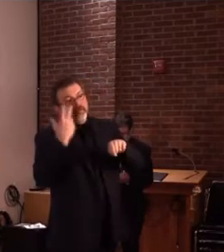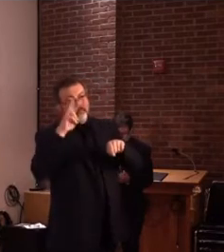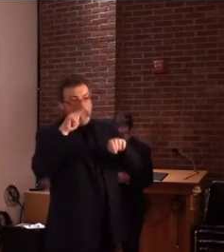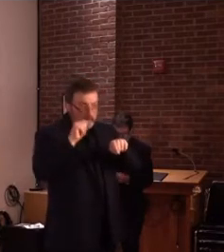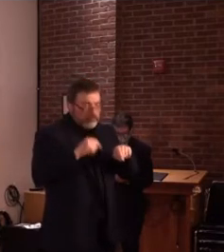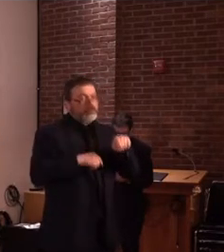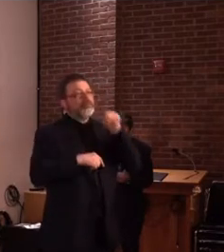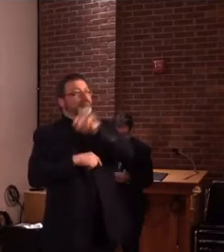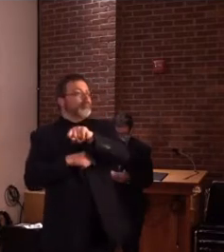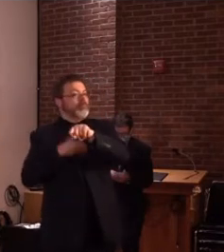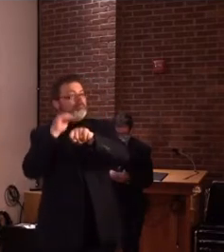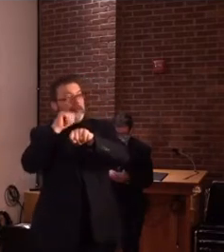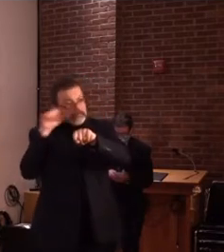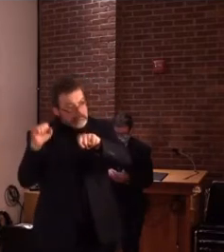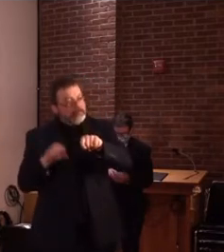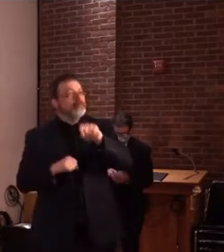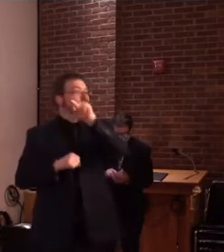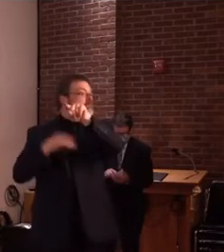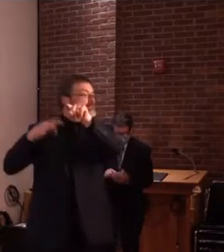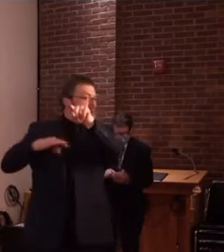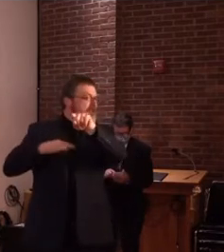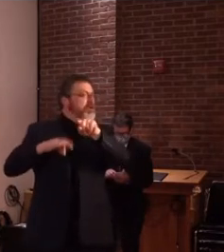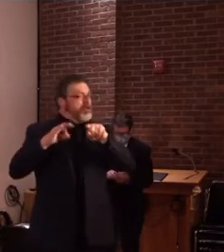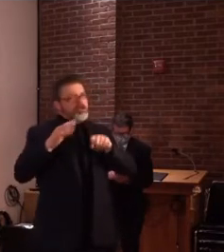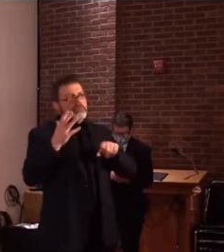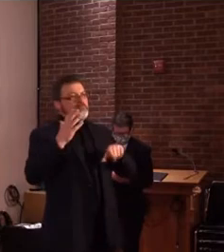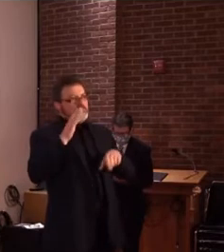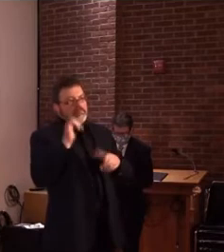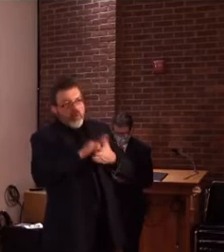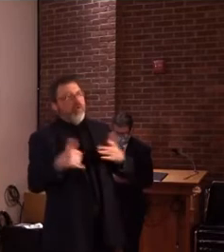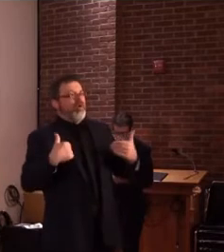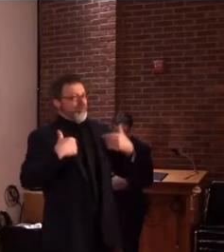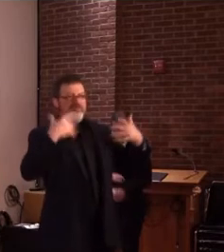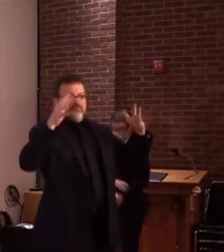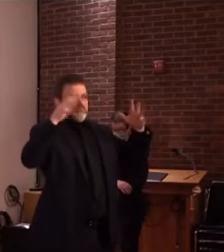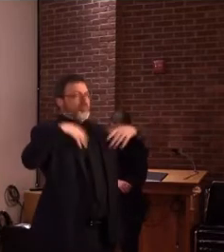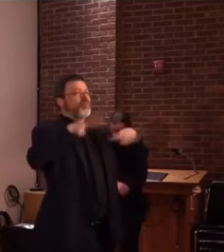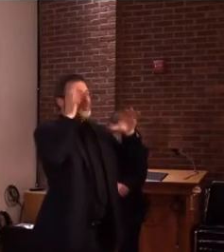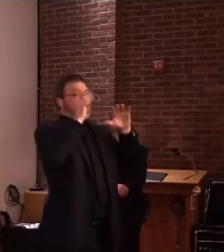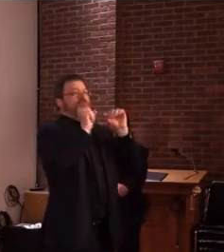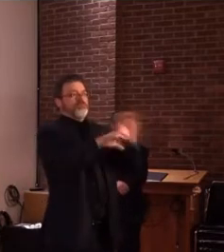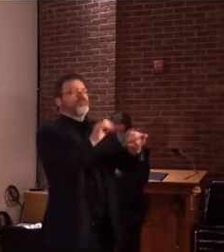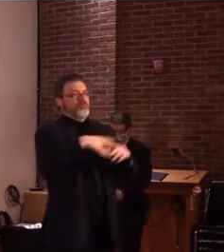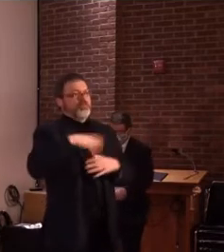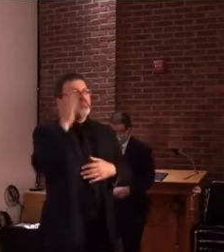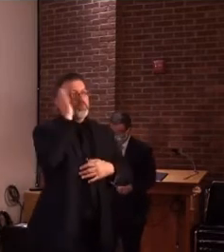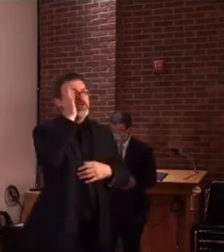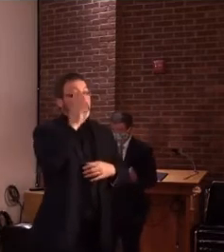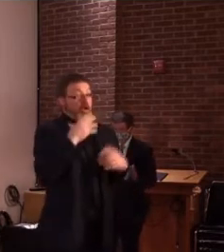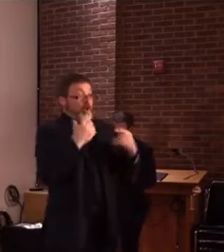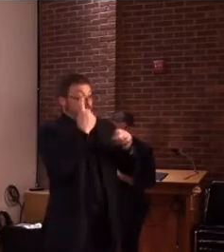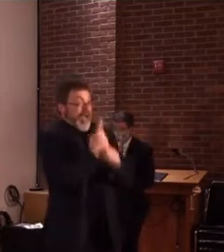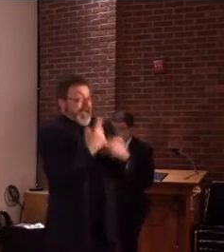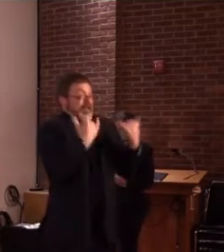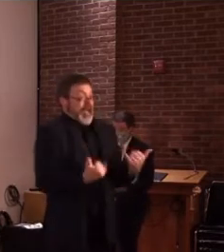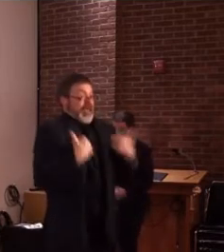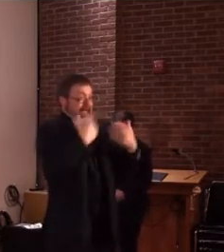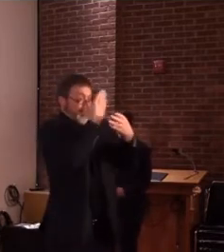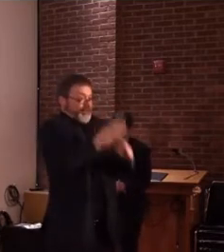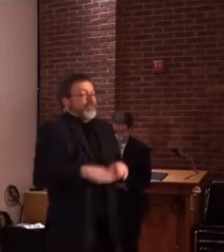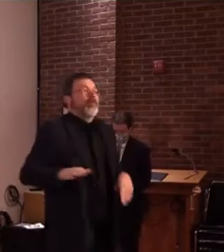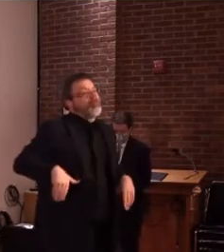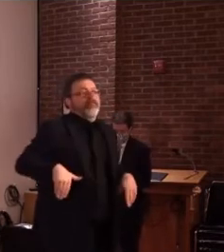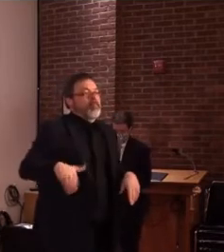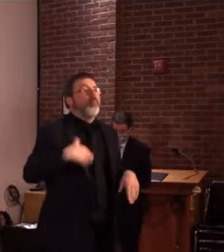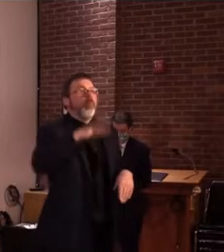I do know we have data, so we'll work on getting it to you specifically. Okay, I guess my